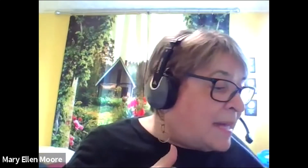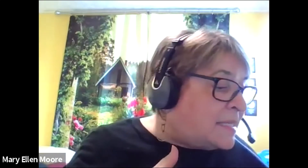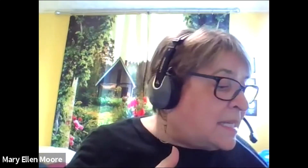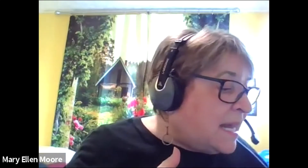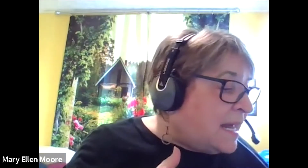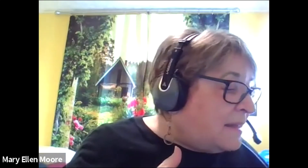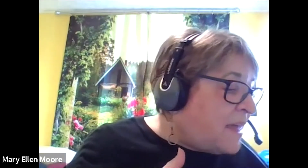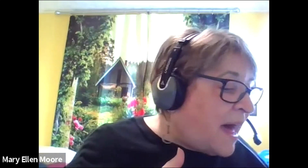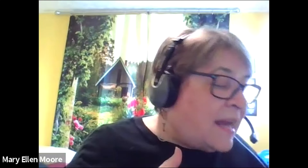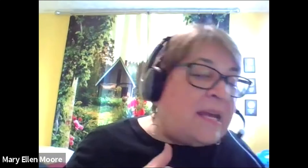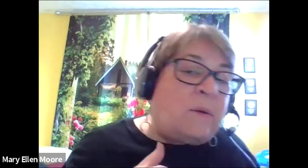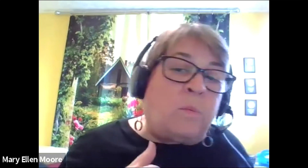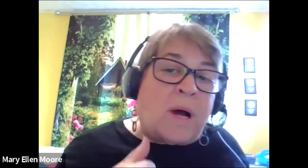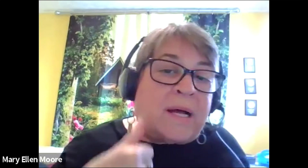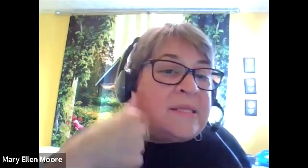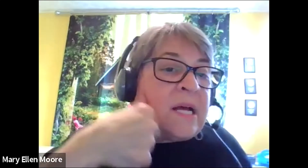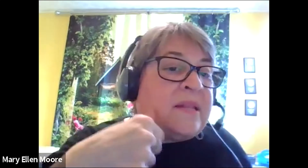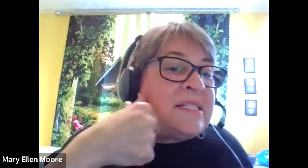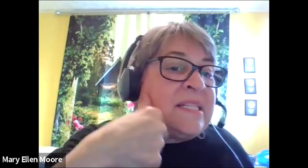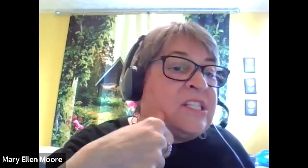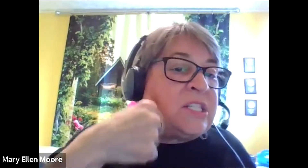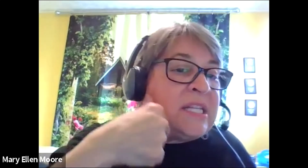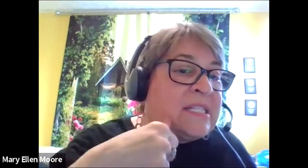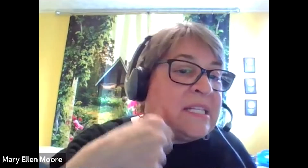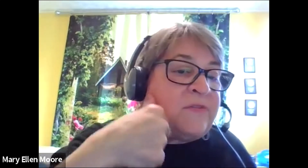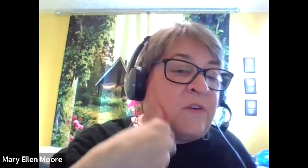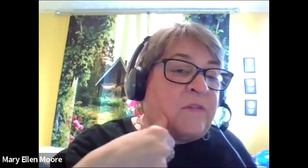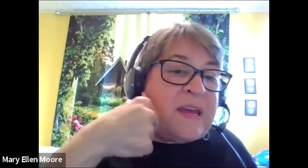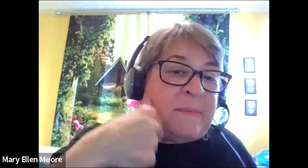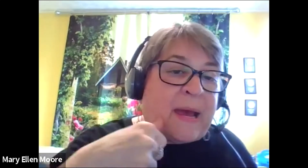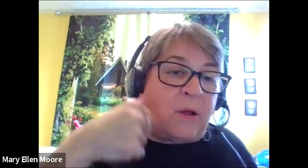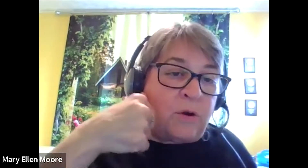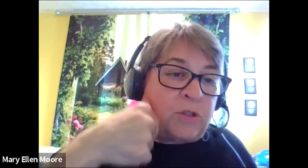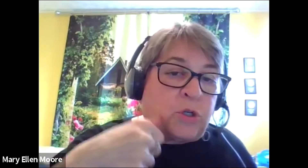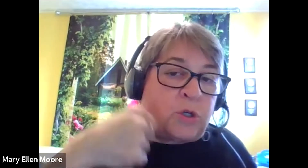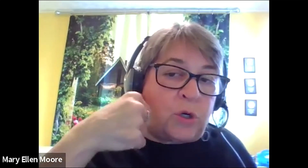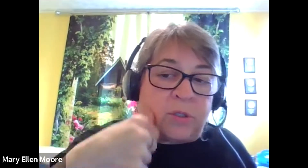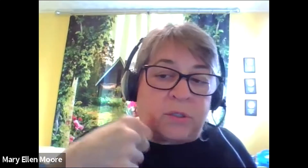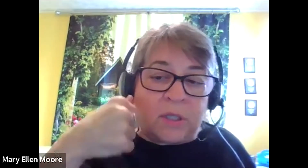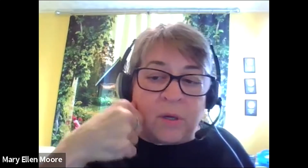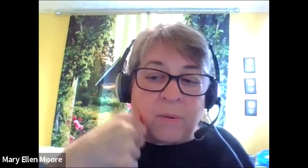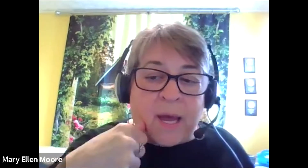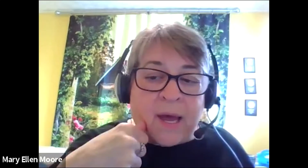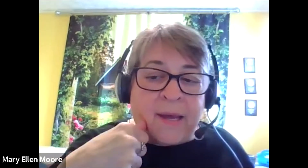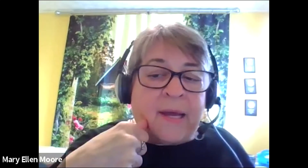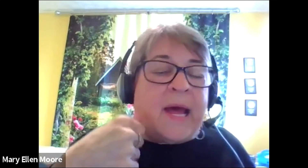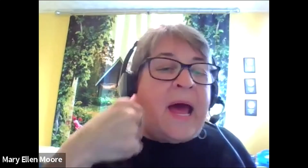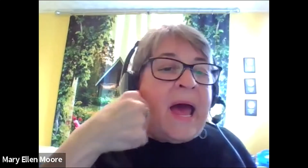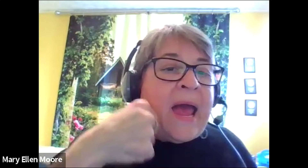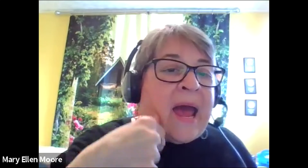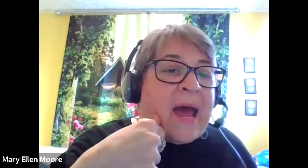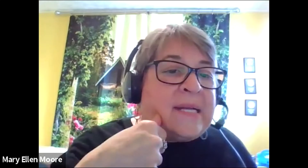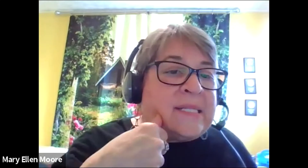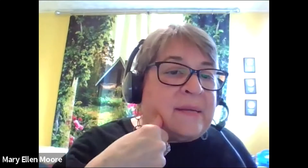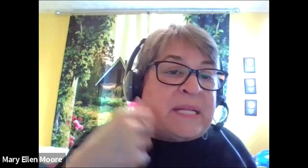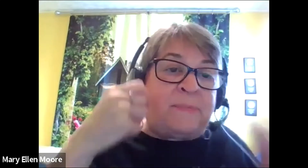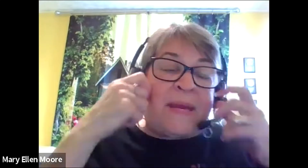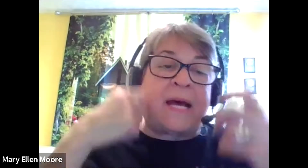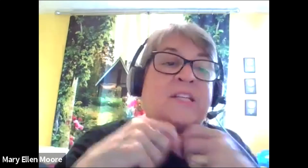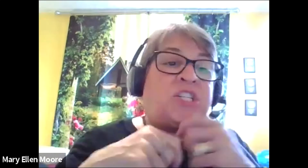meant that it was, this is for female or girl. Okay, and it's because she